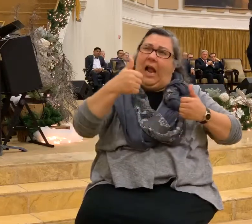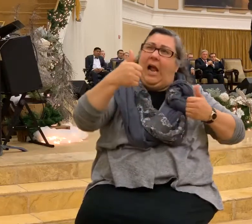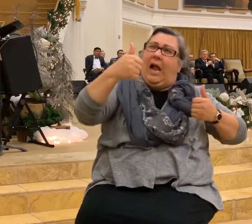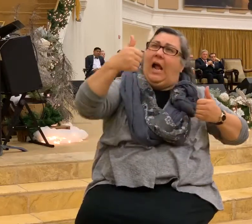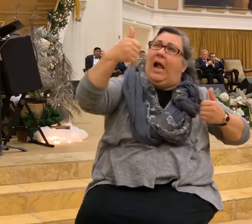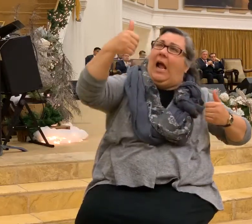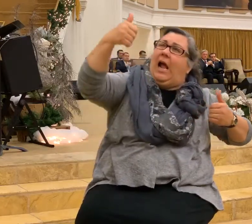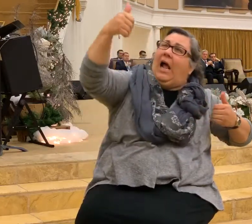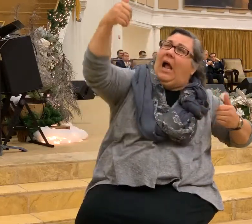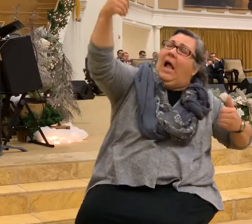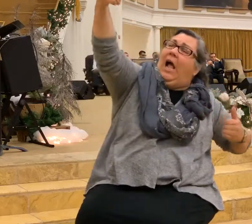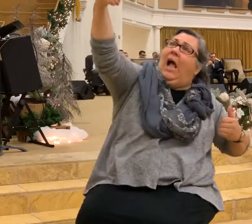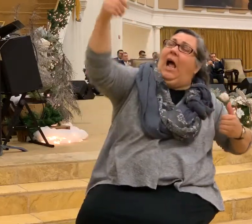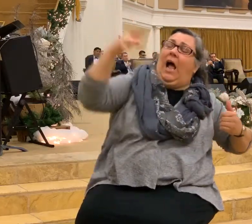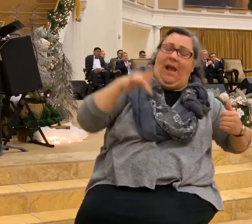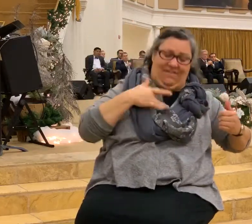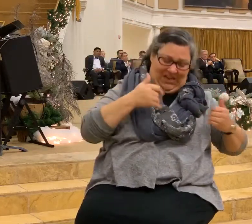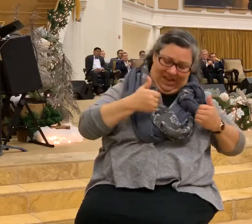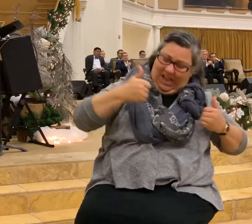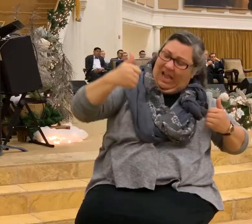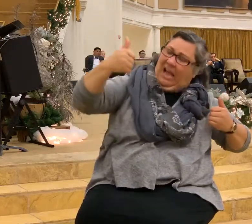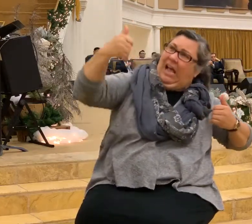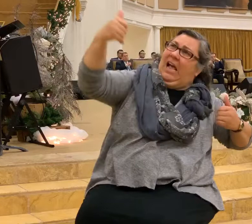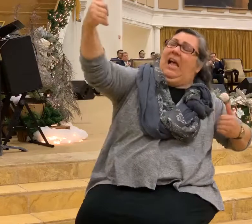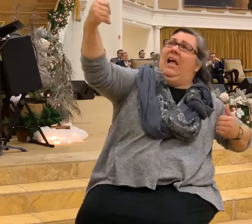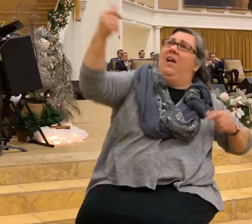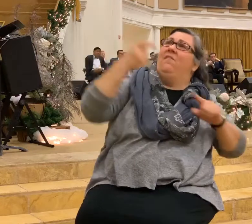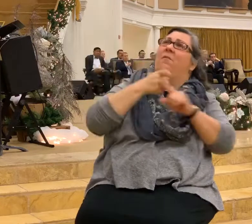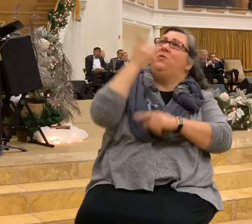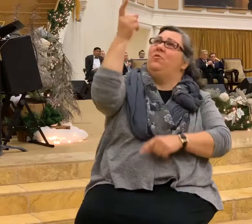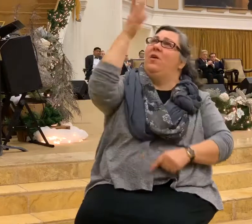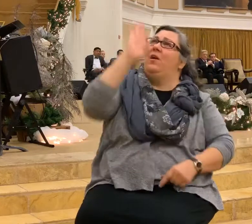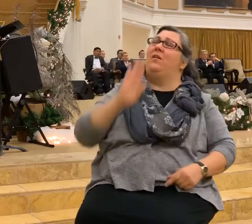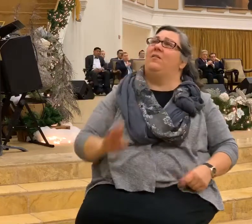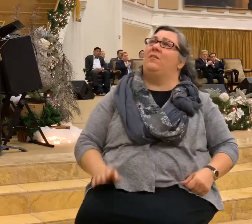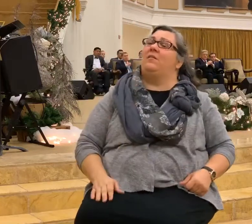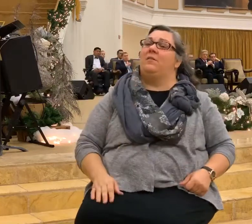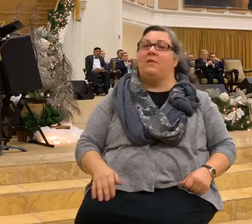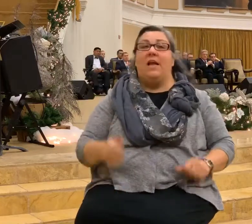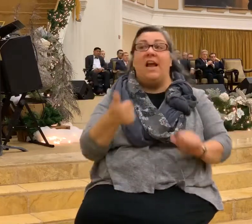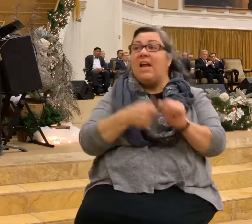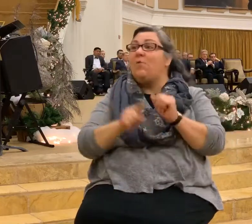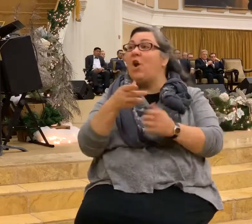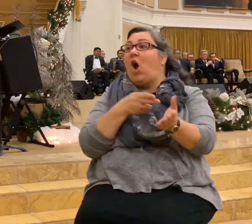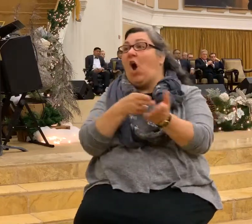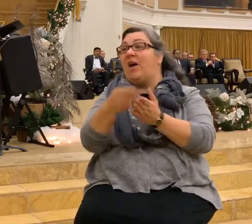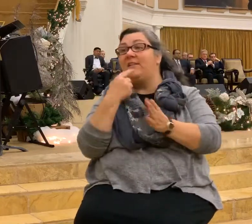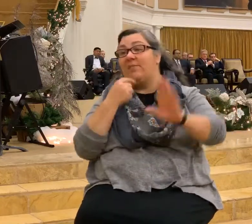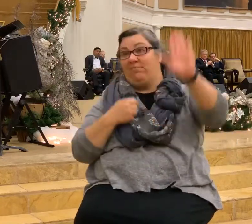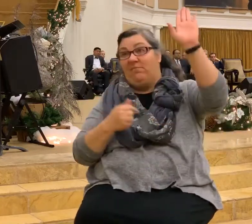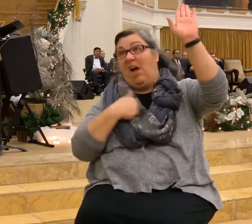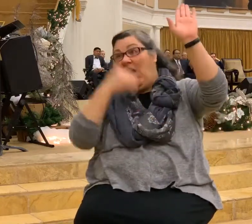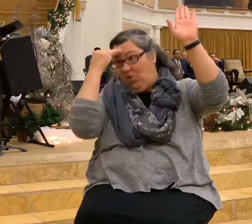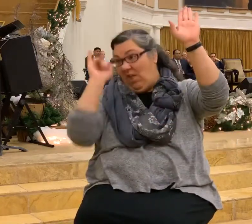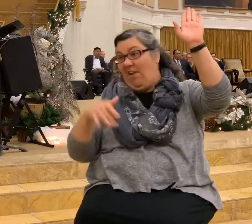Right. The end, I feel so far away from you. Is there an honest person who raised their hand and says, I know that